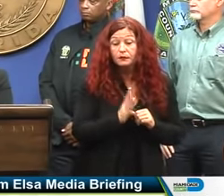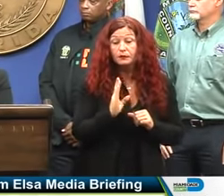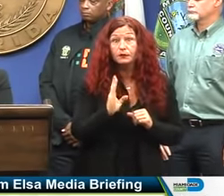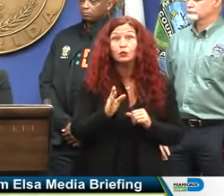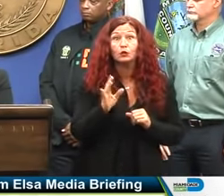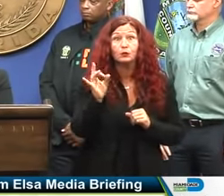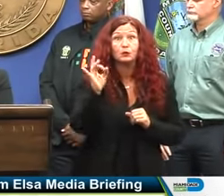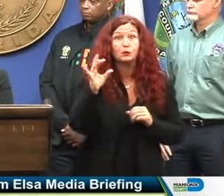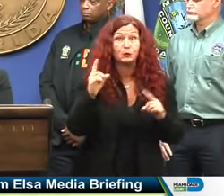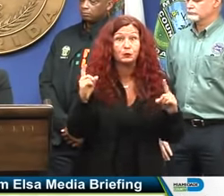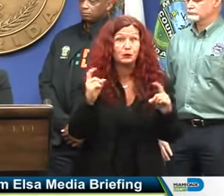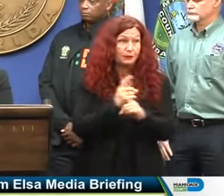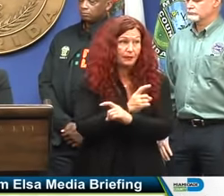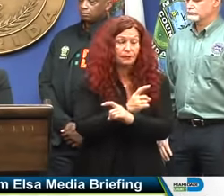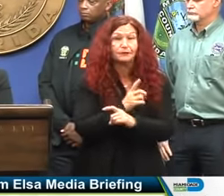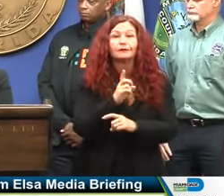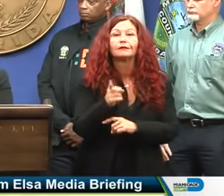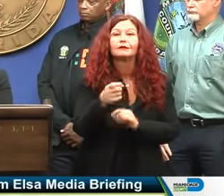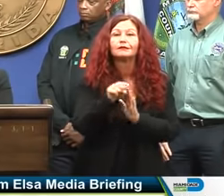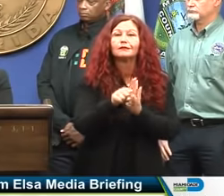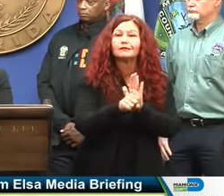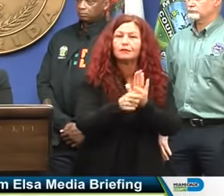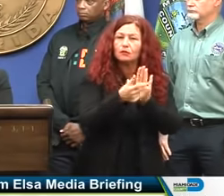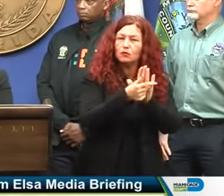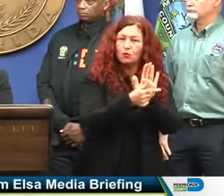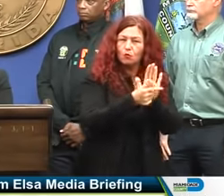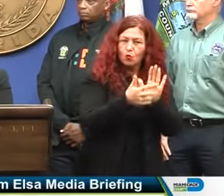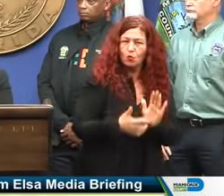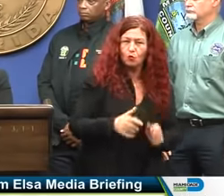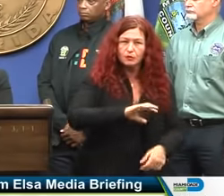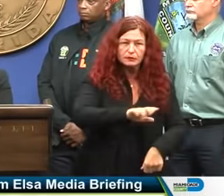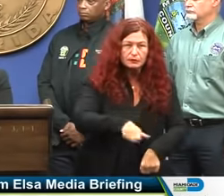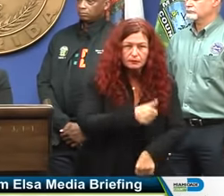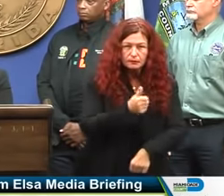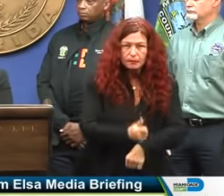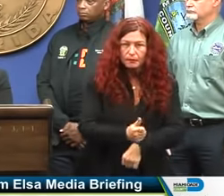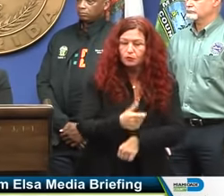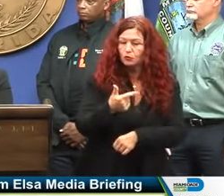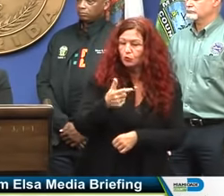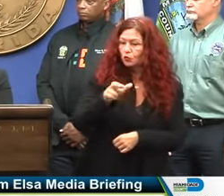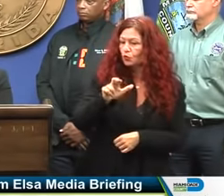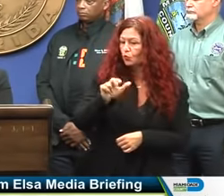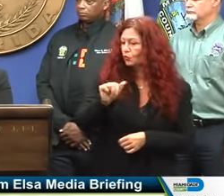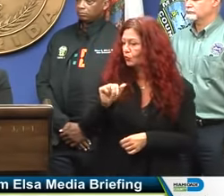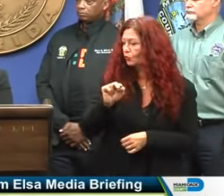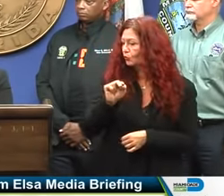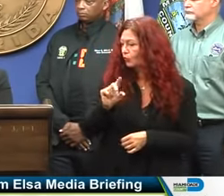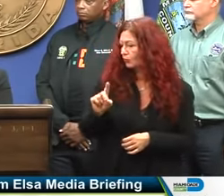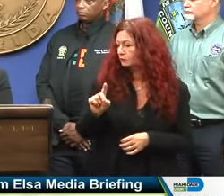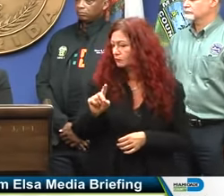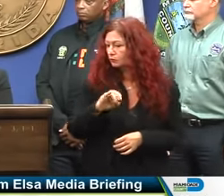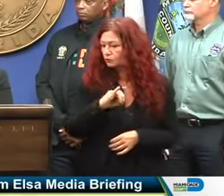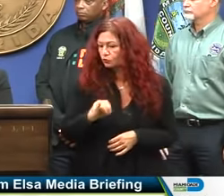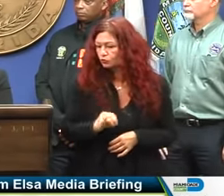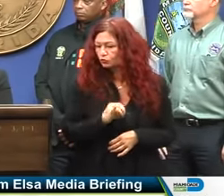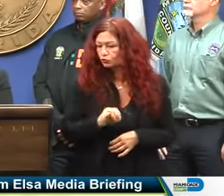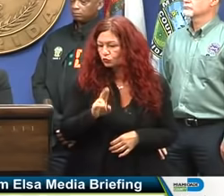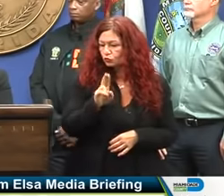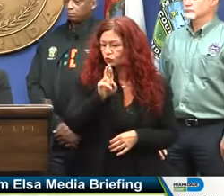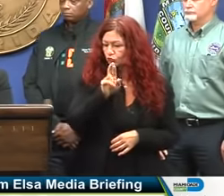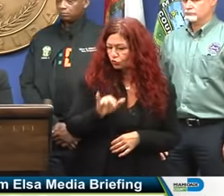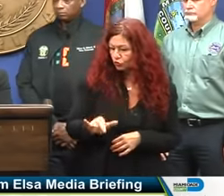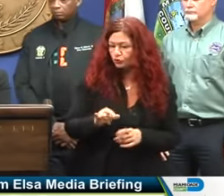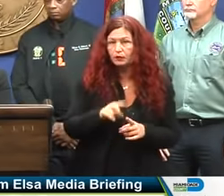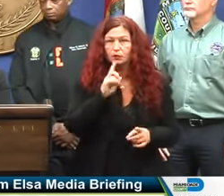she would ask the grand jury to get involved. We have the National Institute of Standards and Technology,